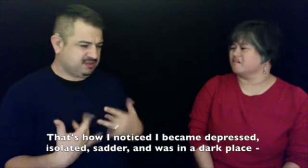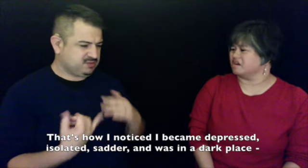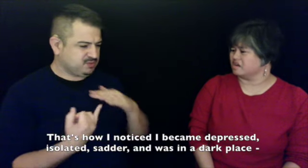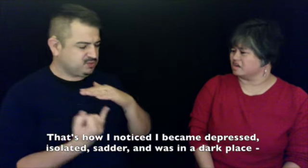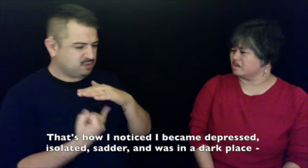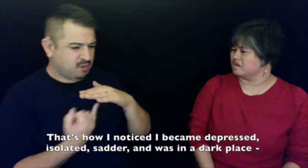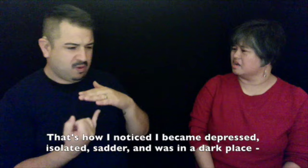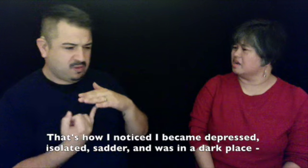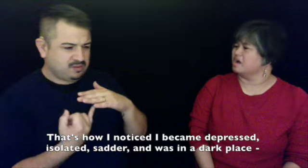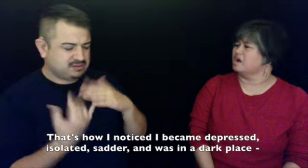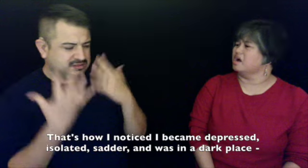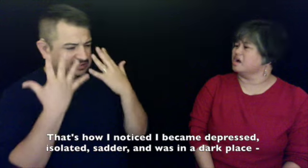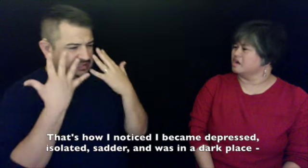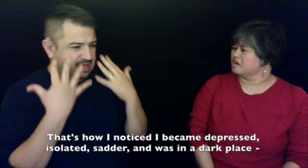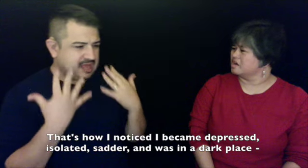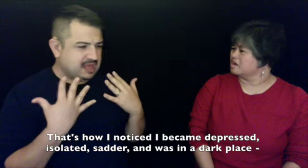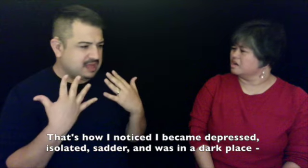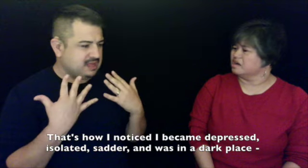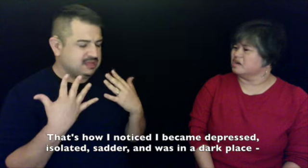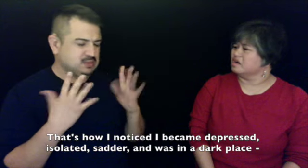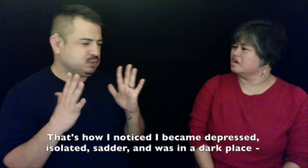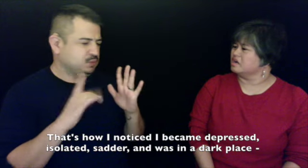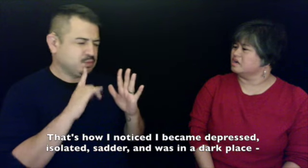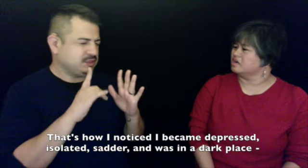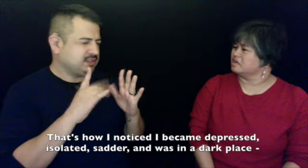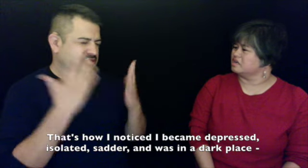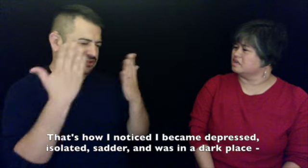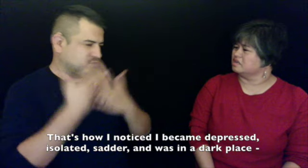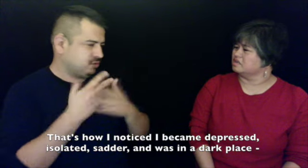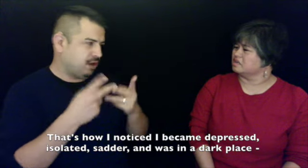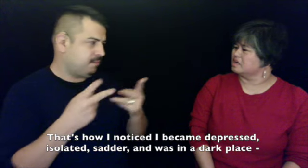depressed, isolated, sadder, and was in a dark place.